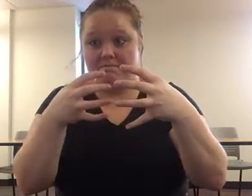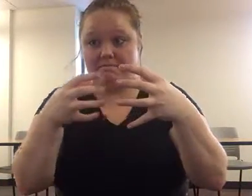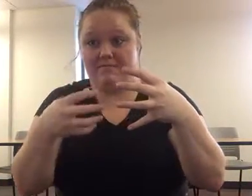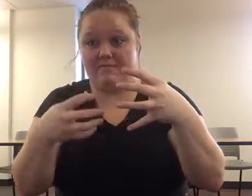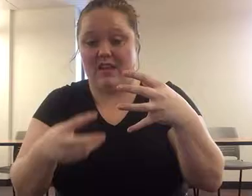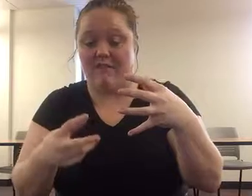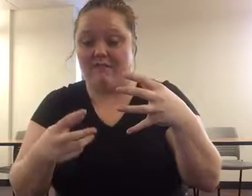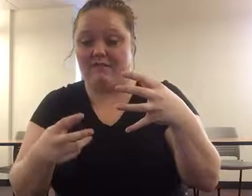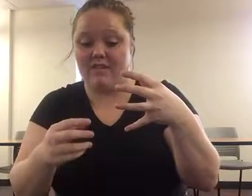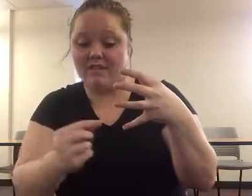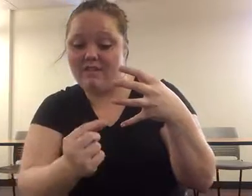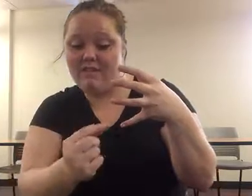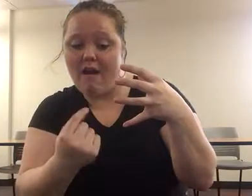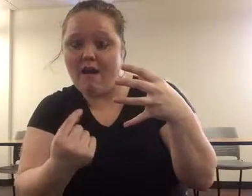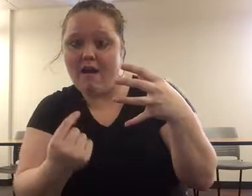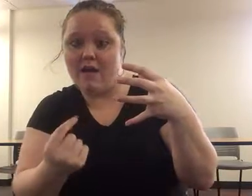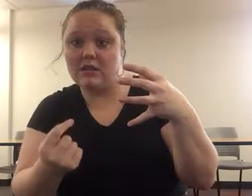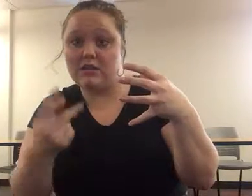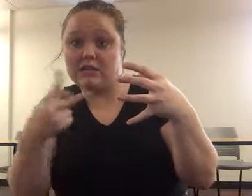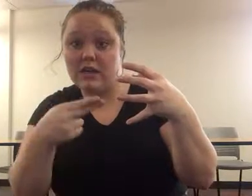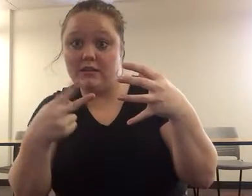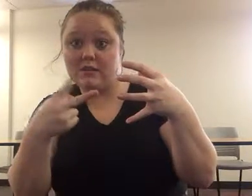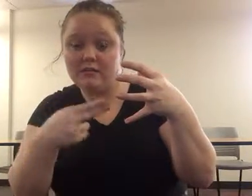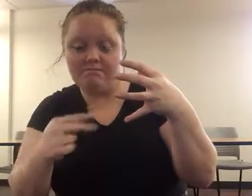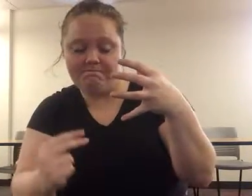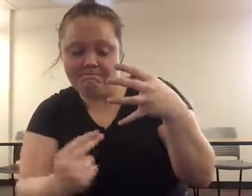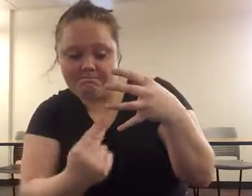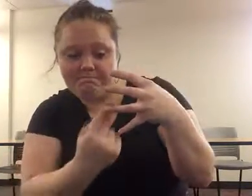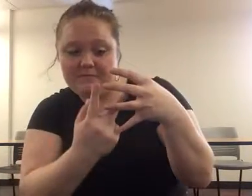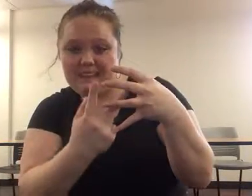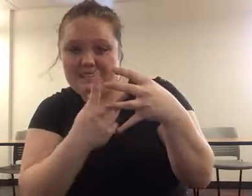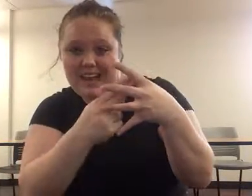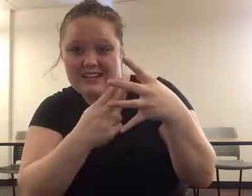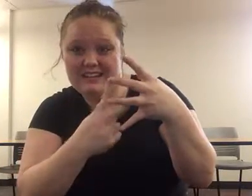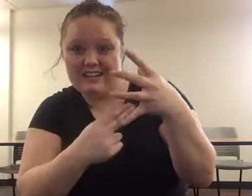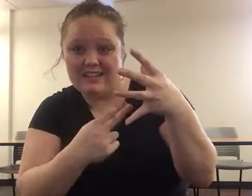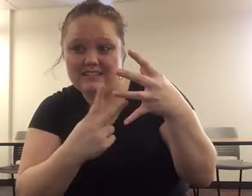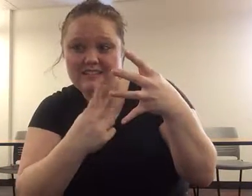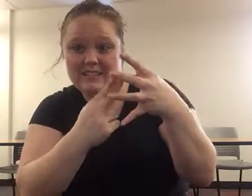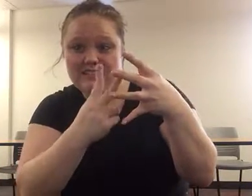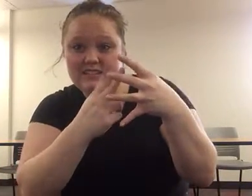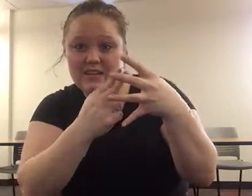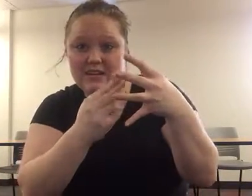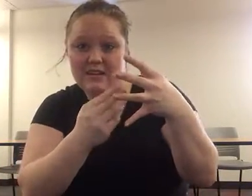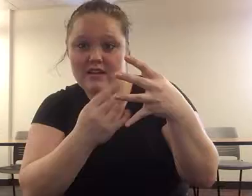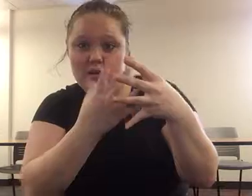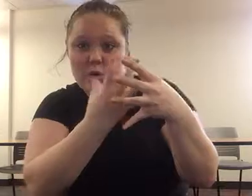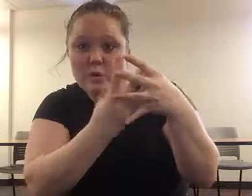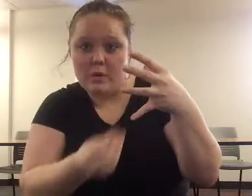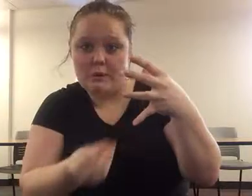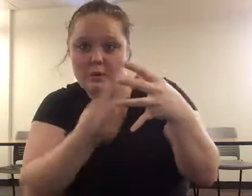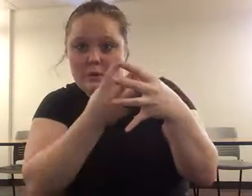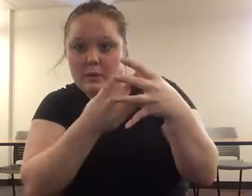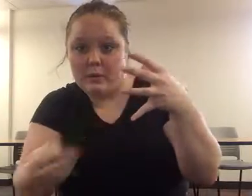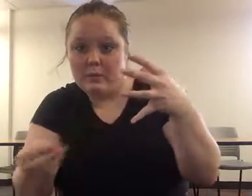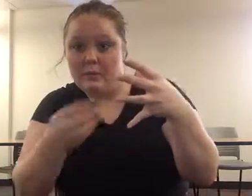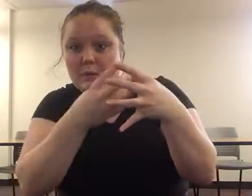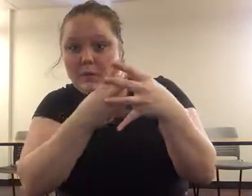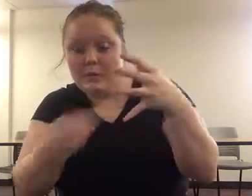apart, and we break it into particles and aspirate it through the eye. So we've gotten the big object out of a small